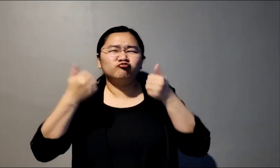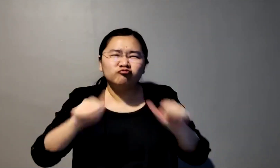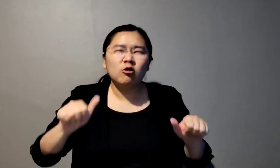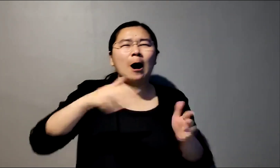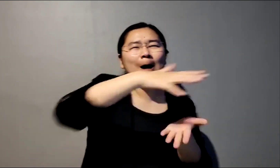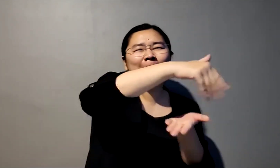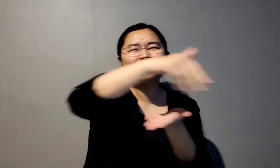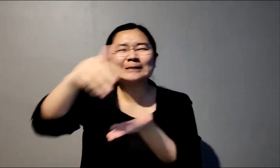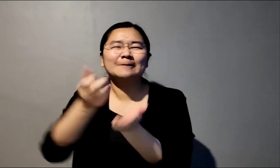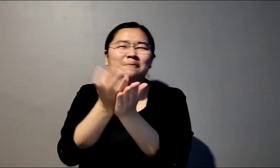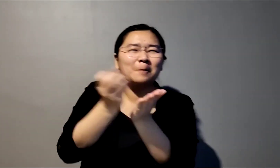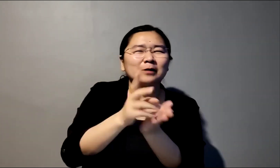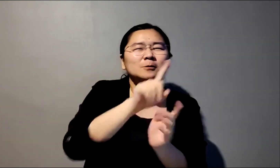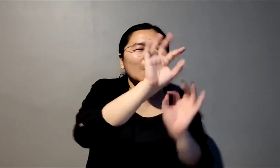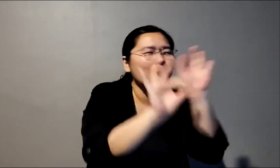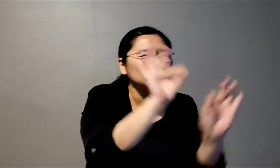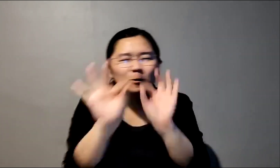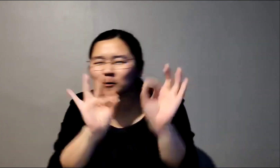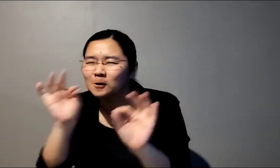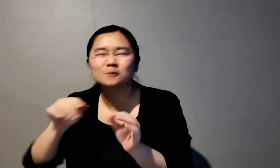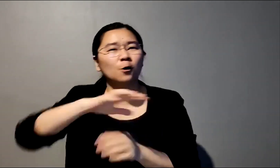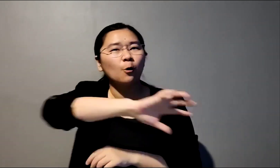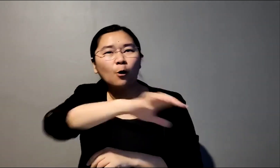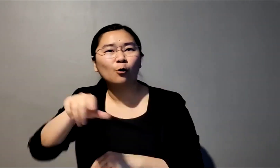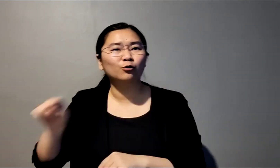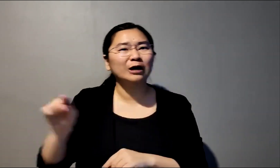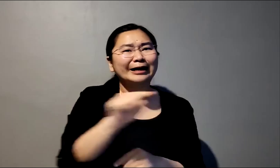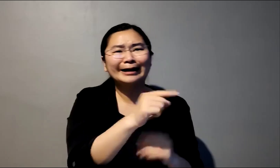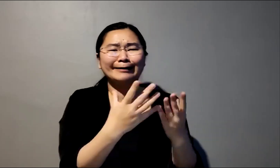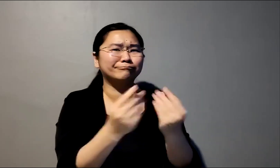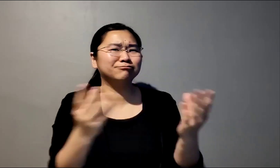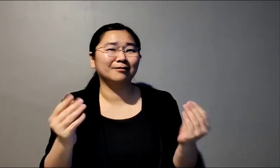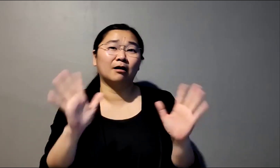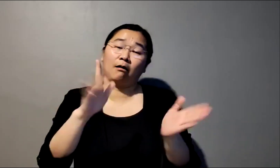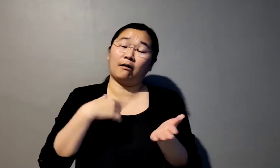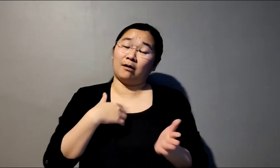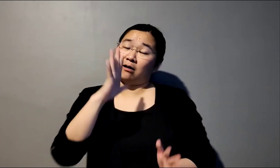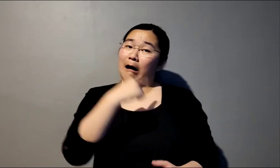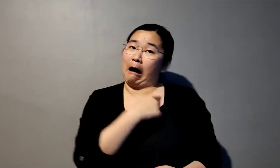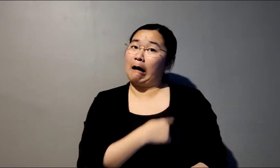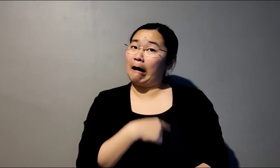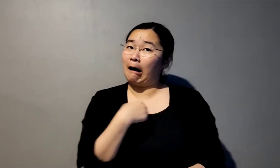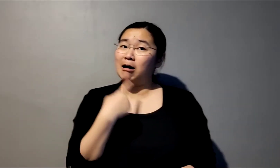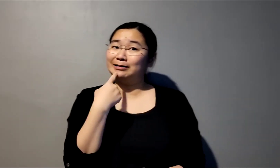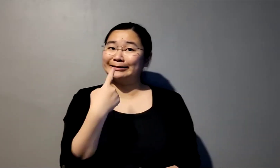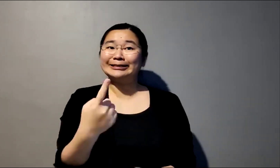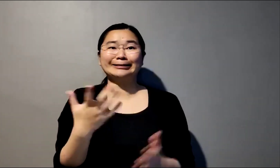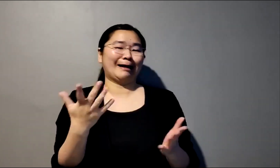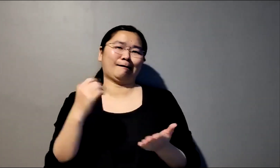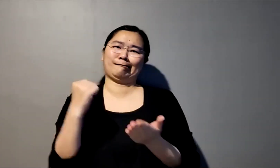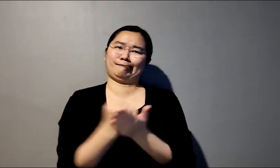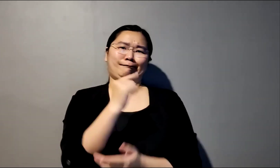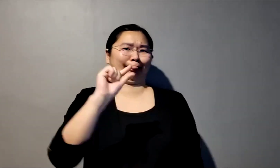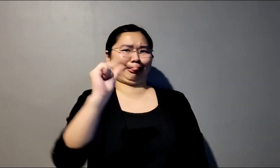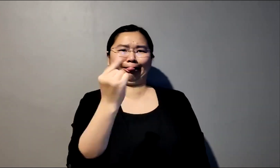to promote inclusion and to end institutionalization. Now,